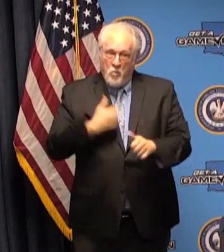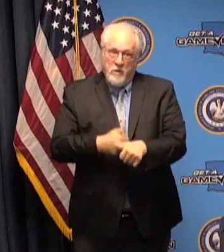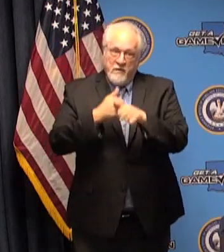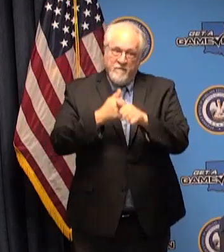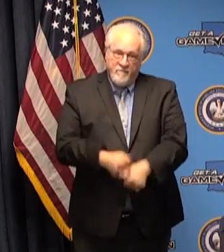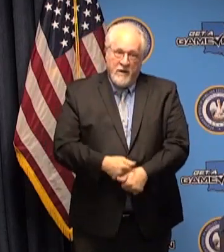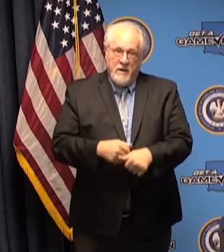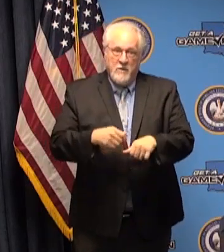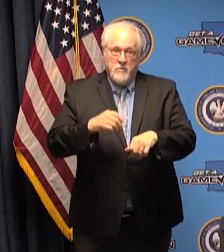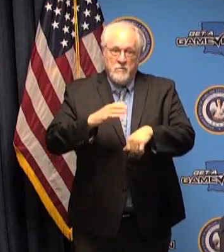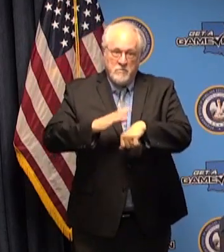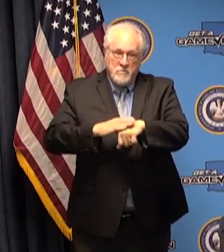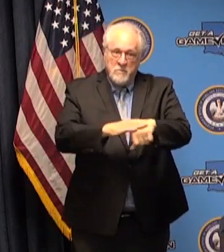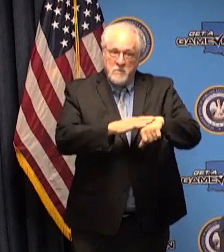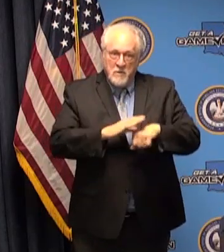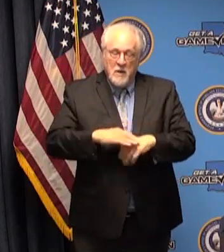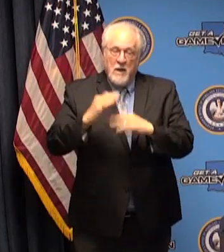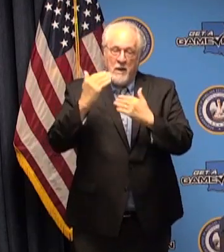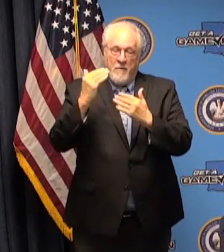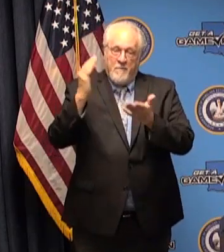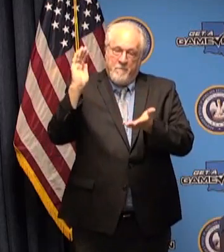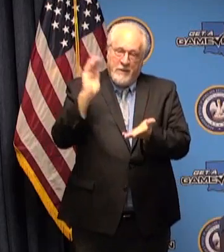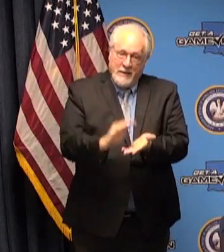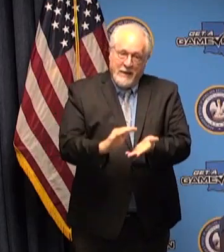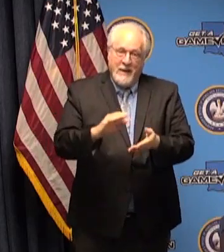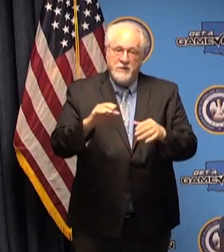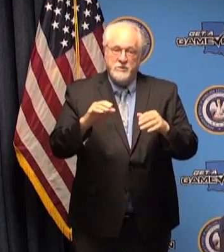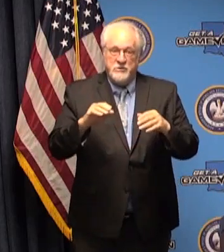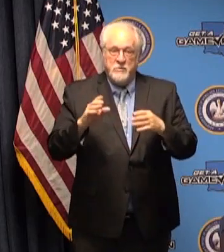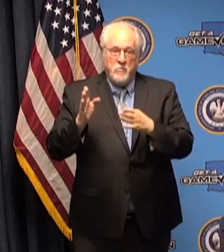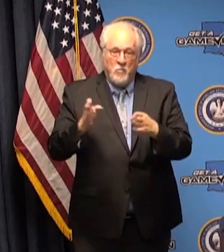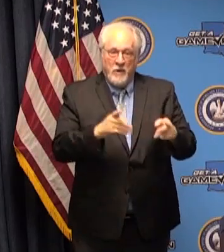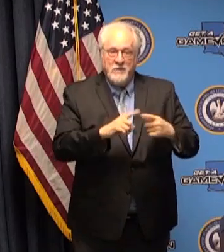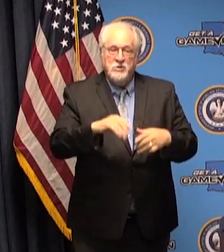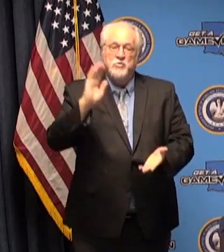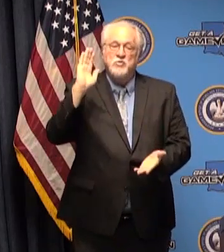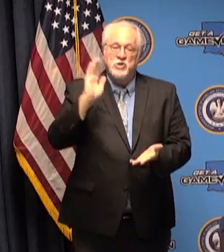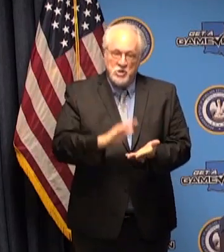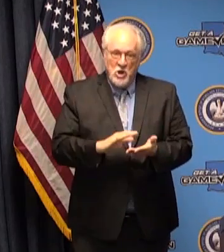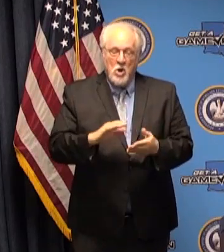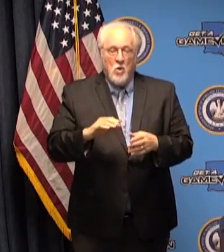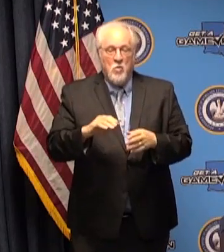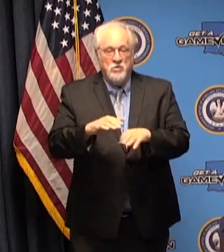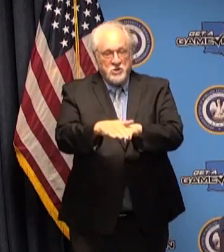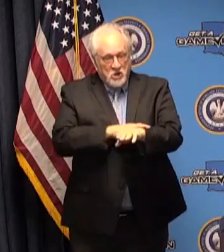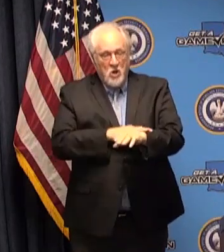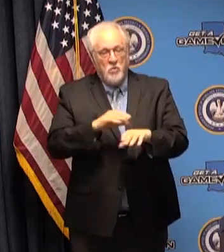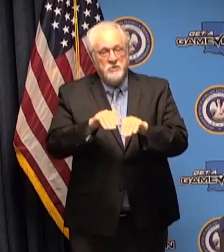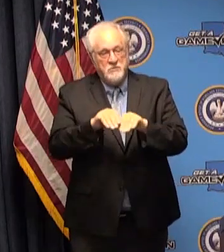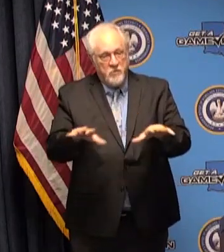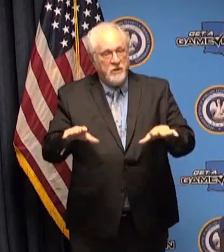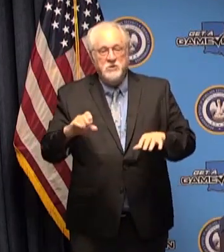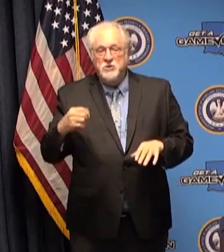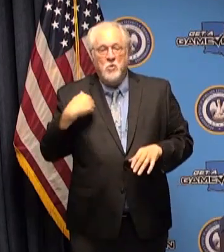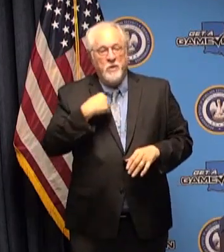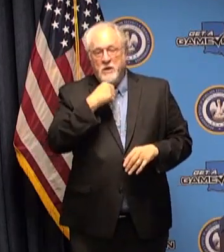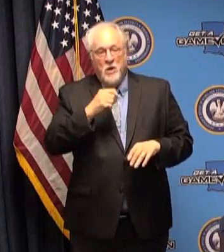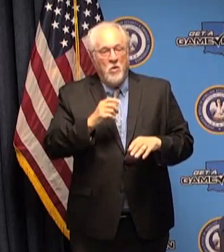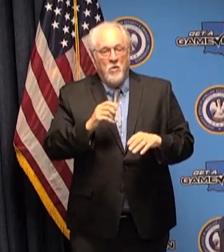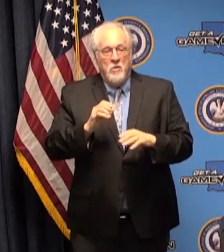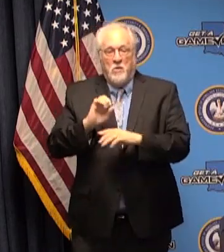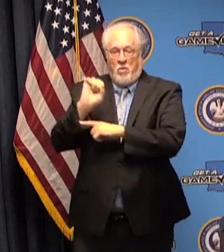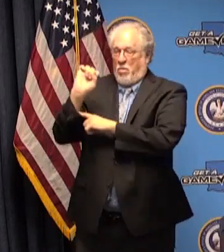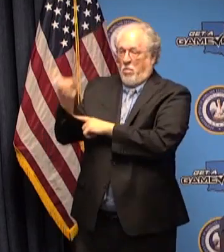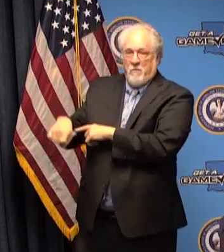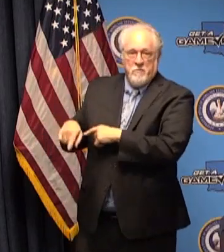we follow these precautionary measures, these mitigation measures, to slow the rate of spread so that we don't exceed our